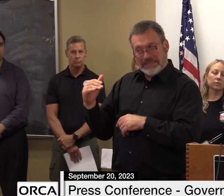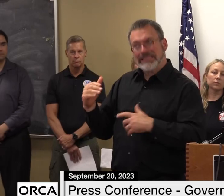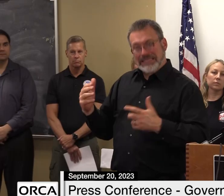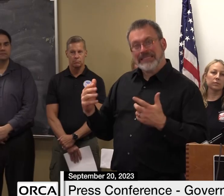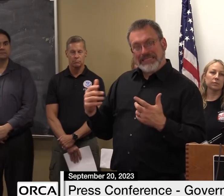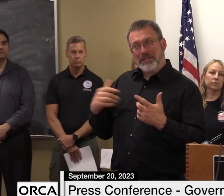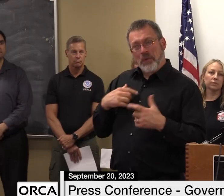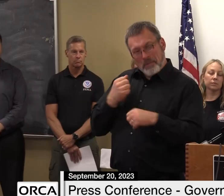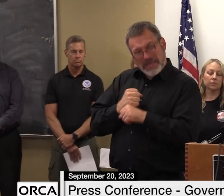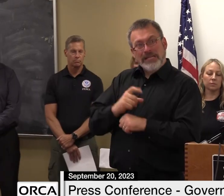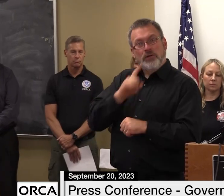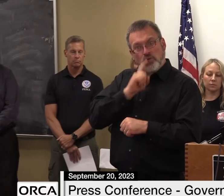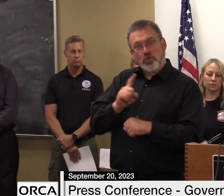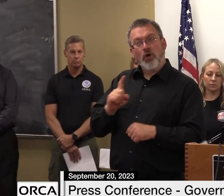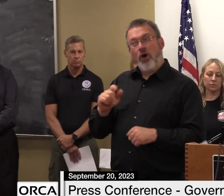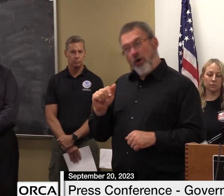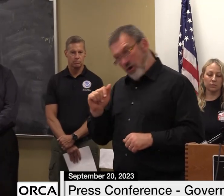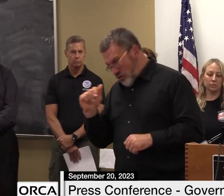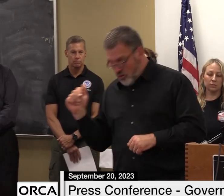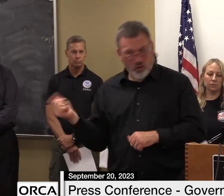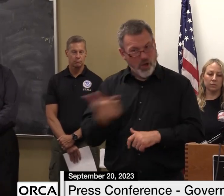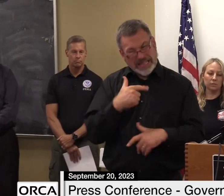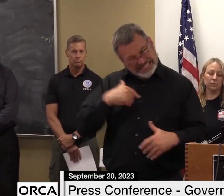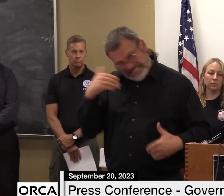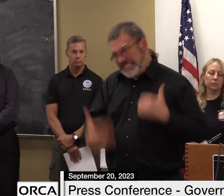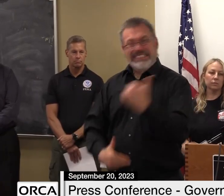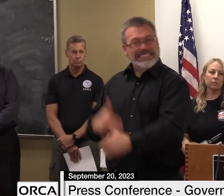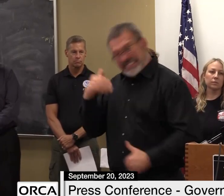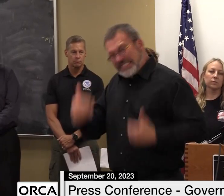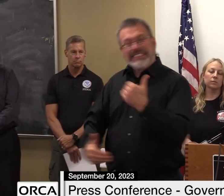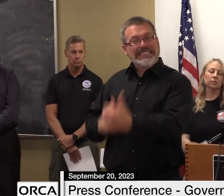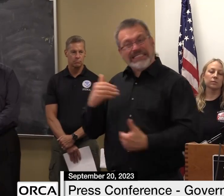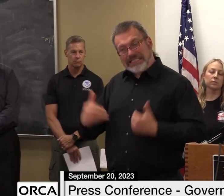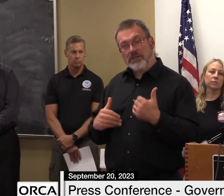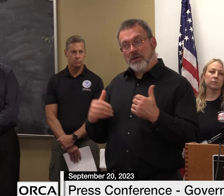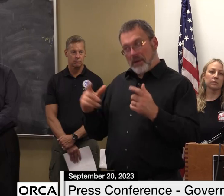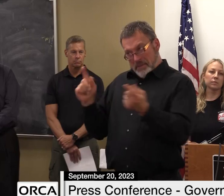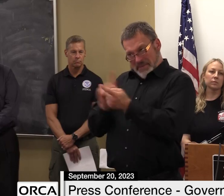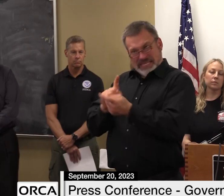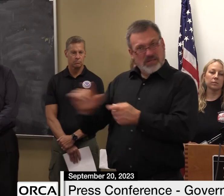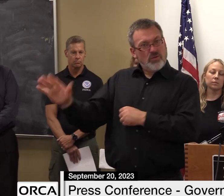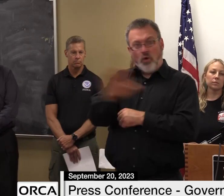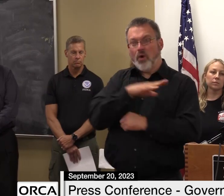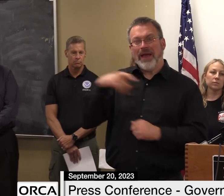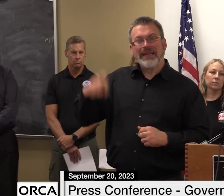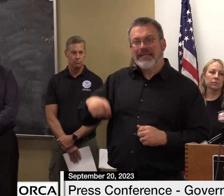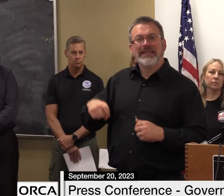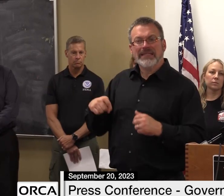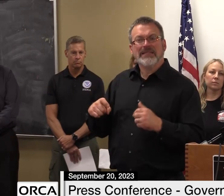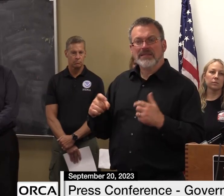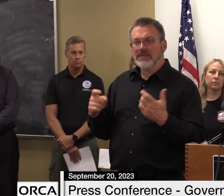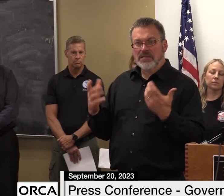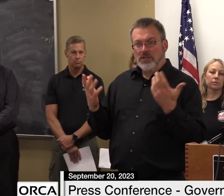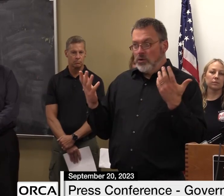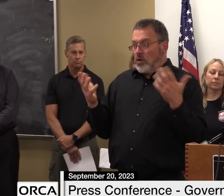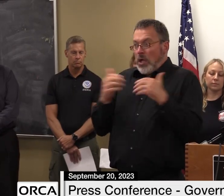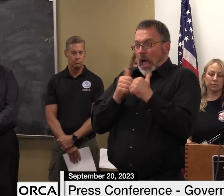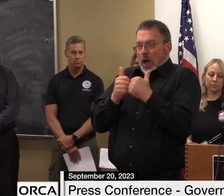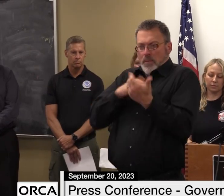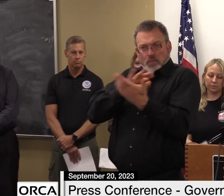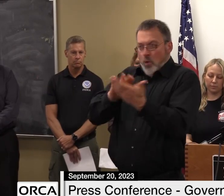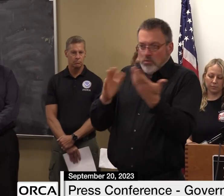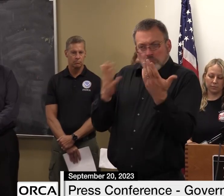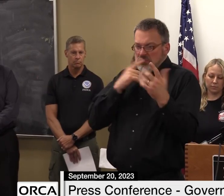we're doing everything we can to meet the need, and that could be in different ways. And it's not, as I said, it may not just